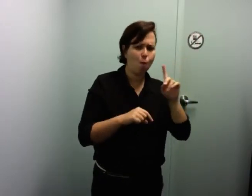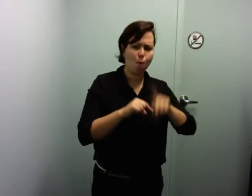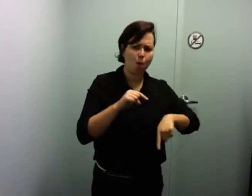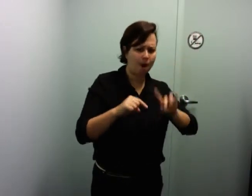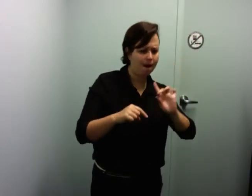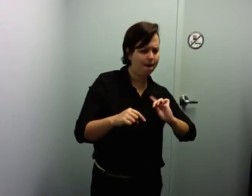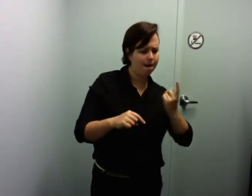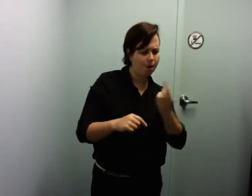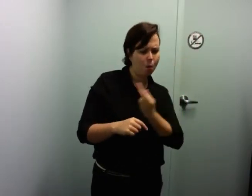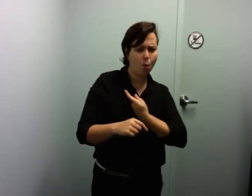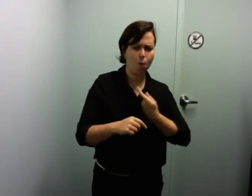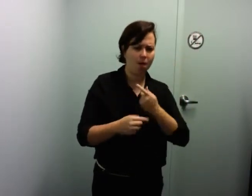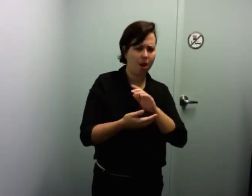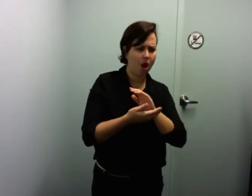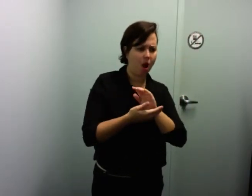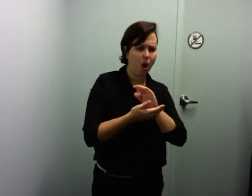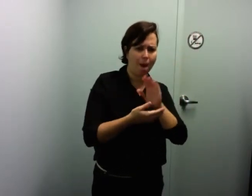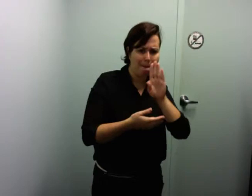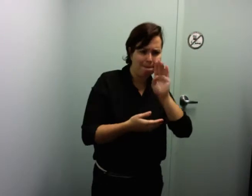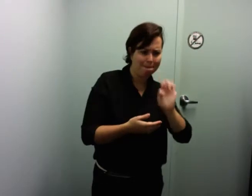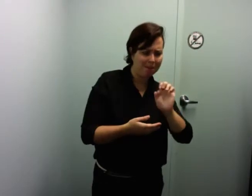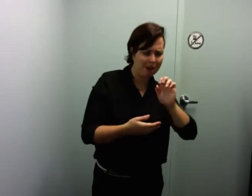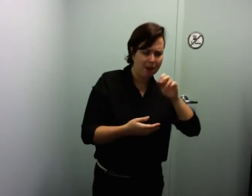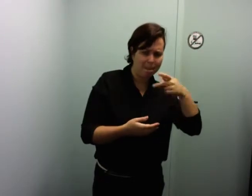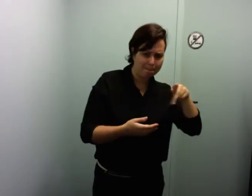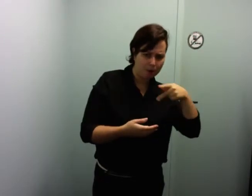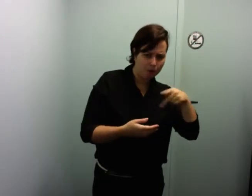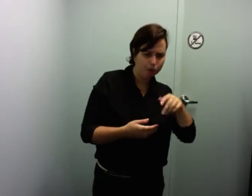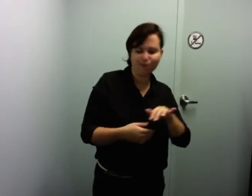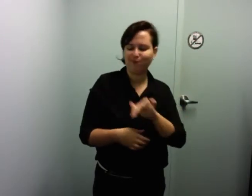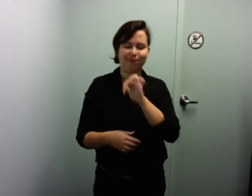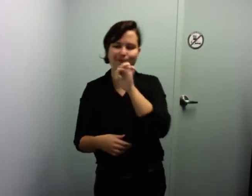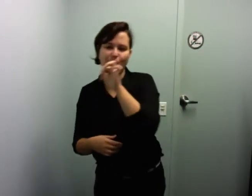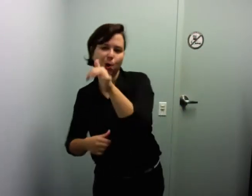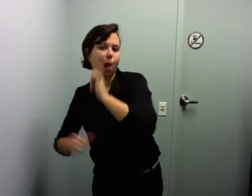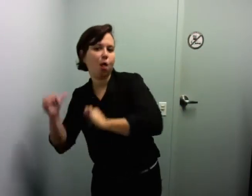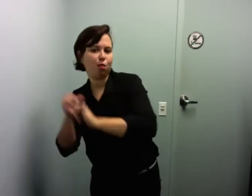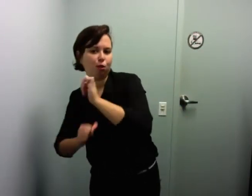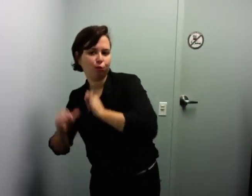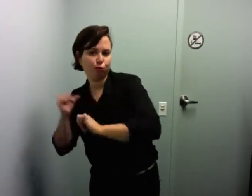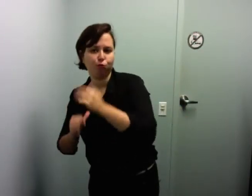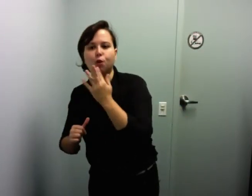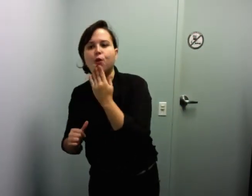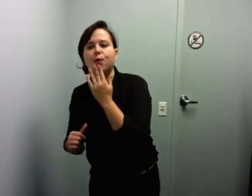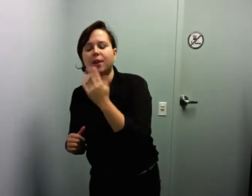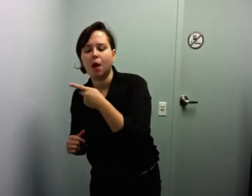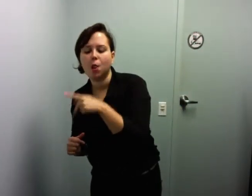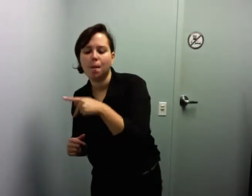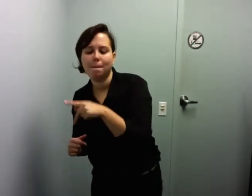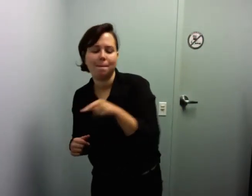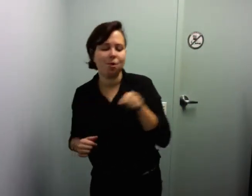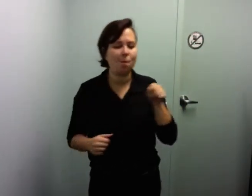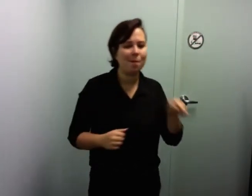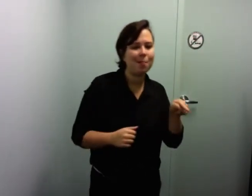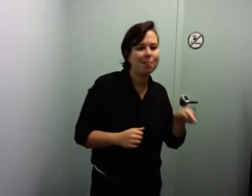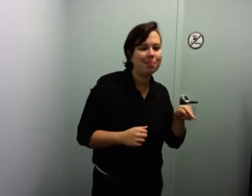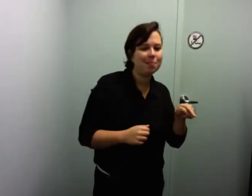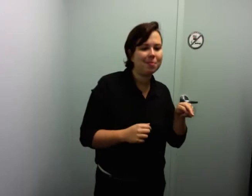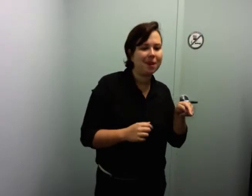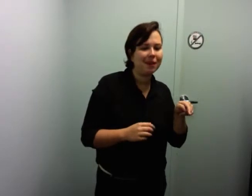Walker, The Color of Purple. It was an evaluation of the red states and the blue states and why the United States is now